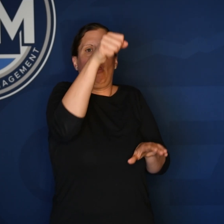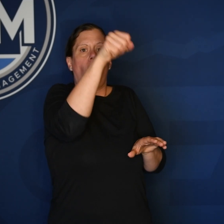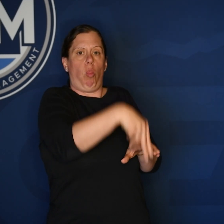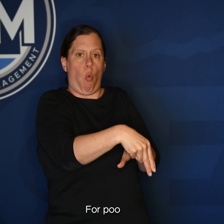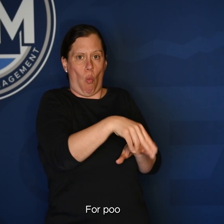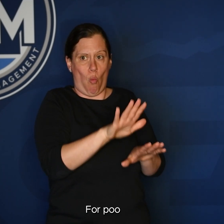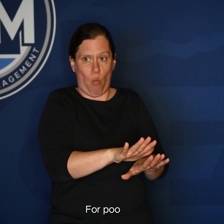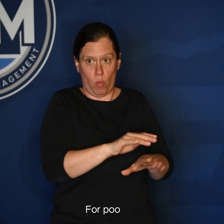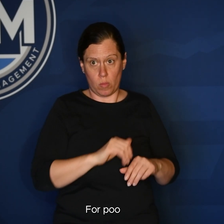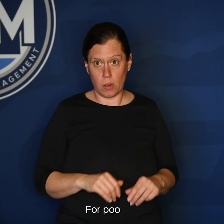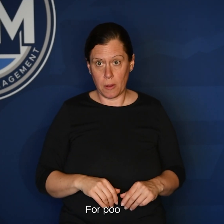For poo,